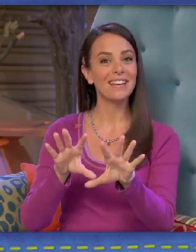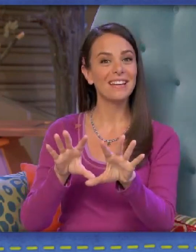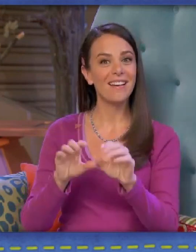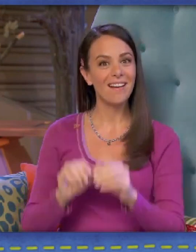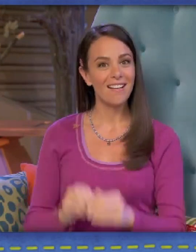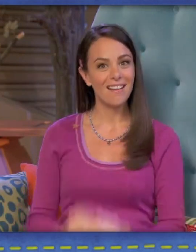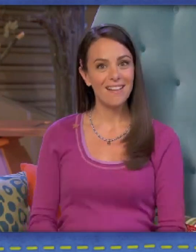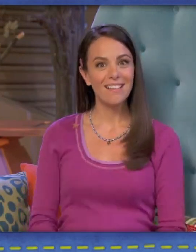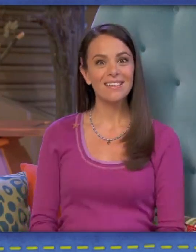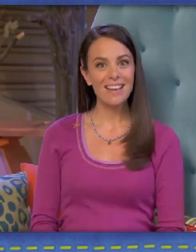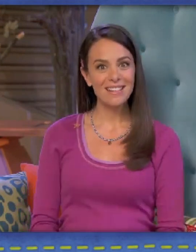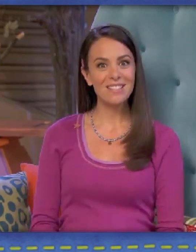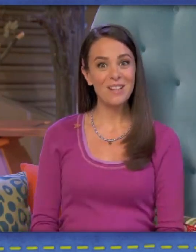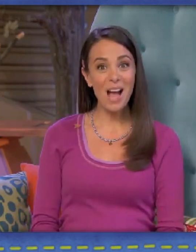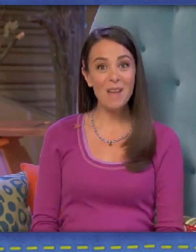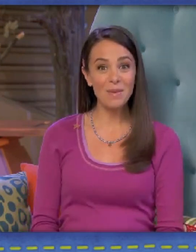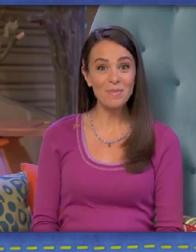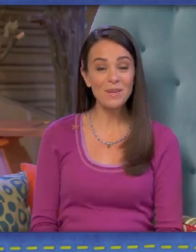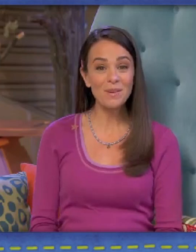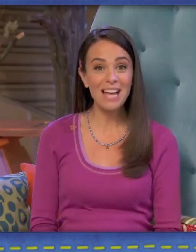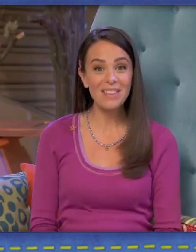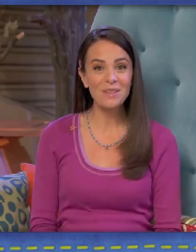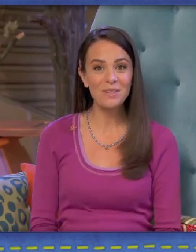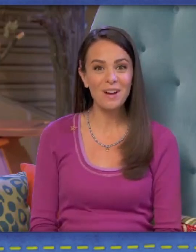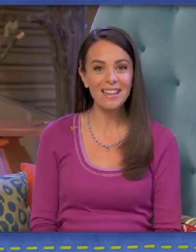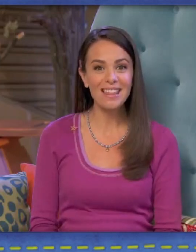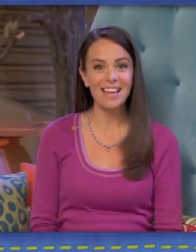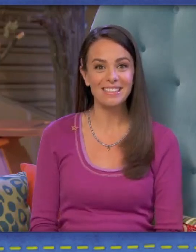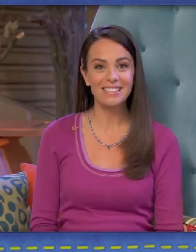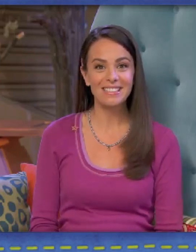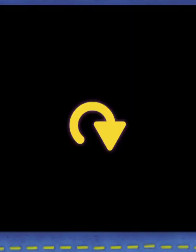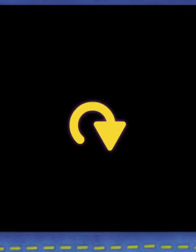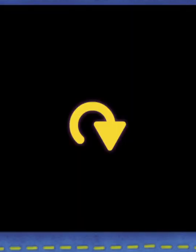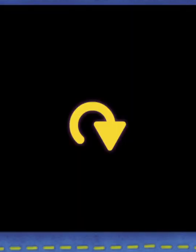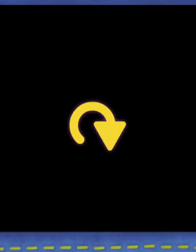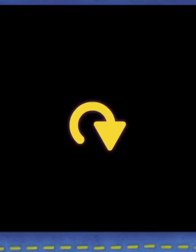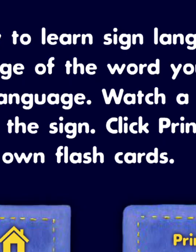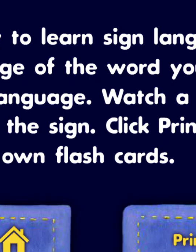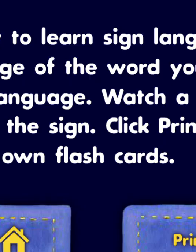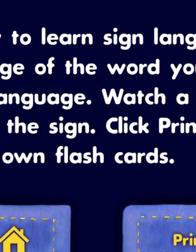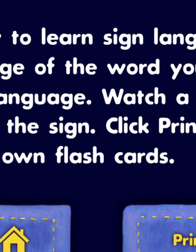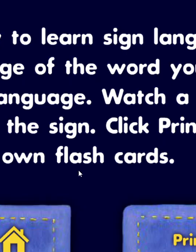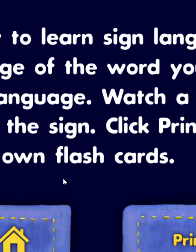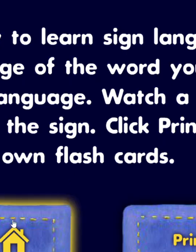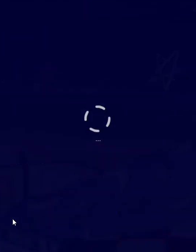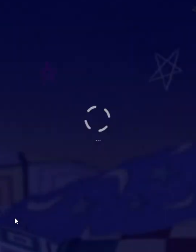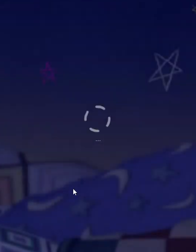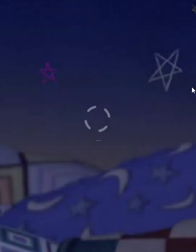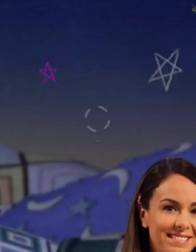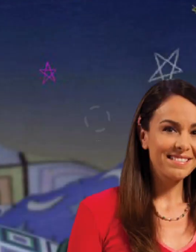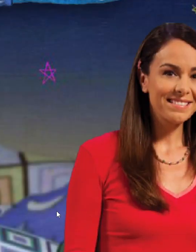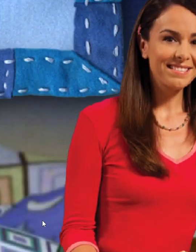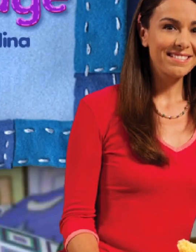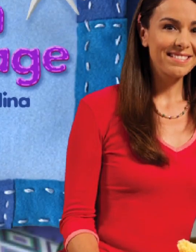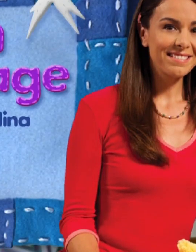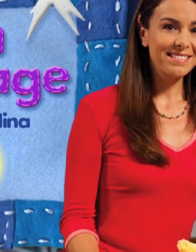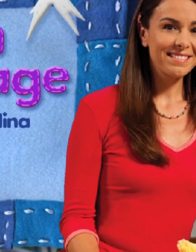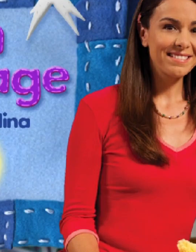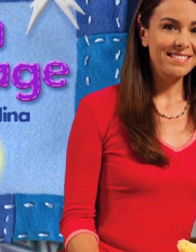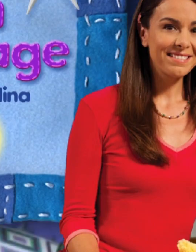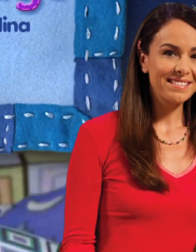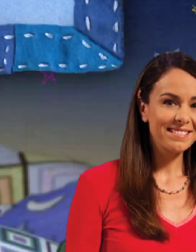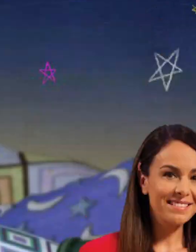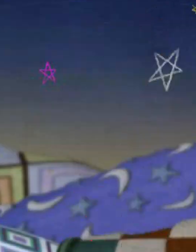Magic. Nice job. I'm so glad that you tried that. Are you ready to learn?